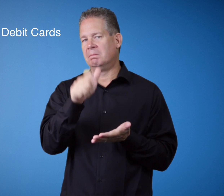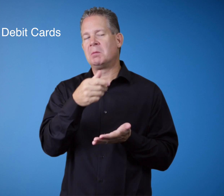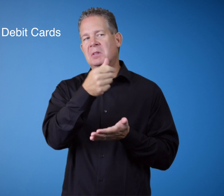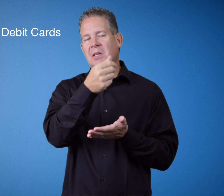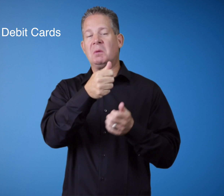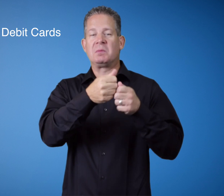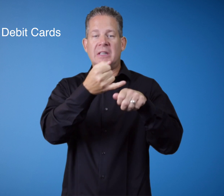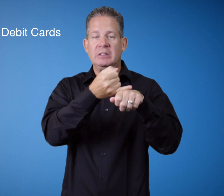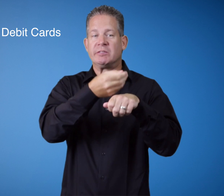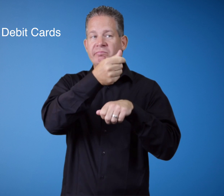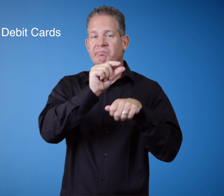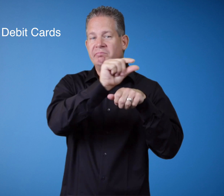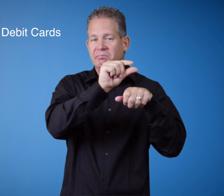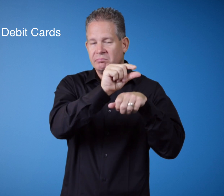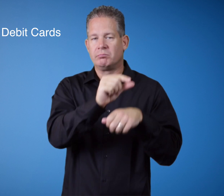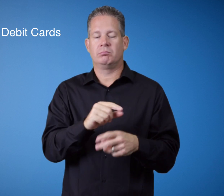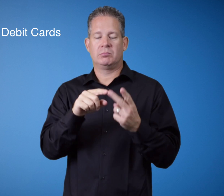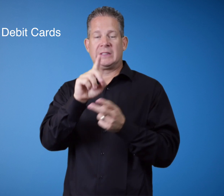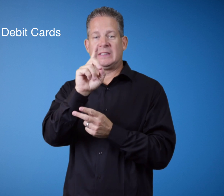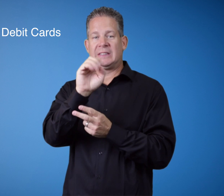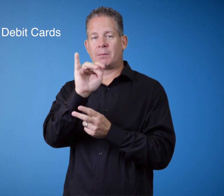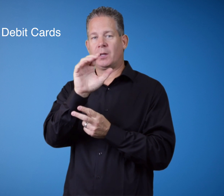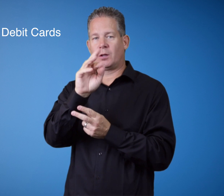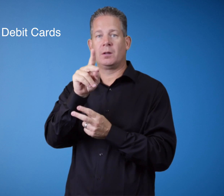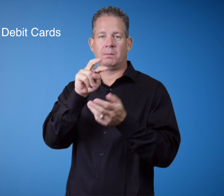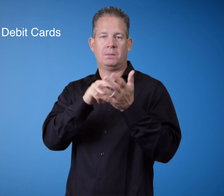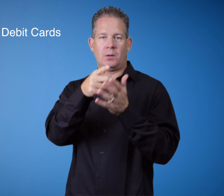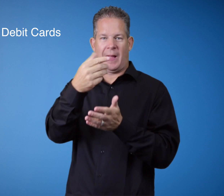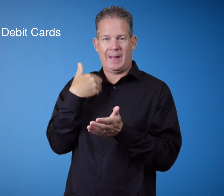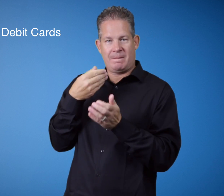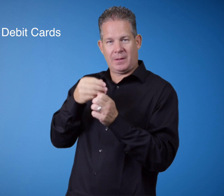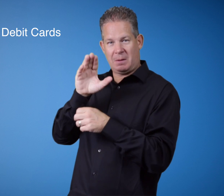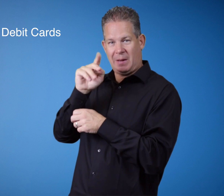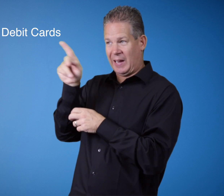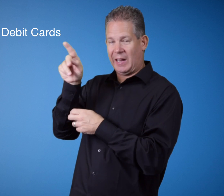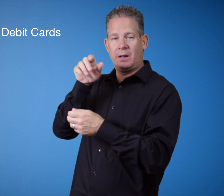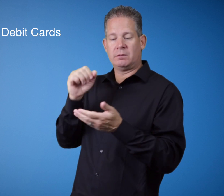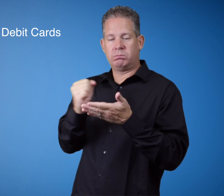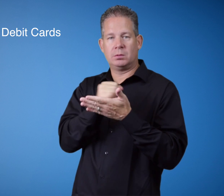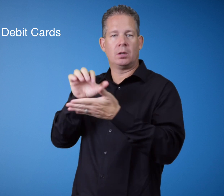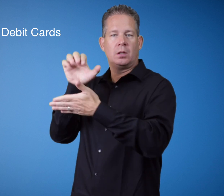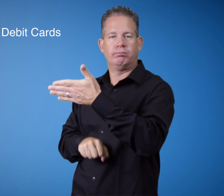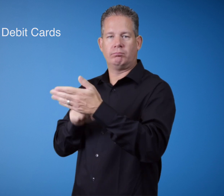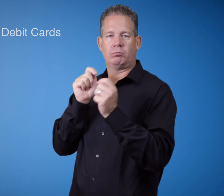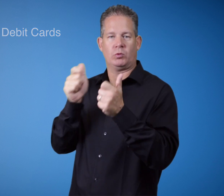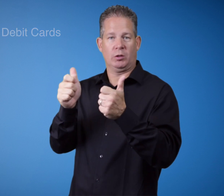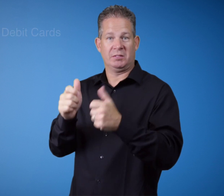purchases without having to pay immediately, but an interest is applied to them. A debit card means that you have the money in a bank account and that